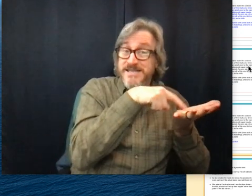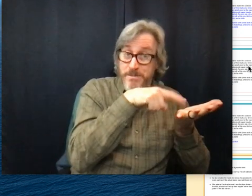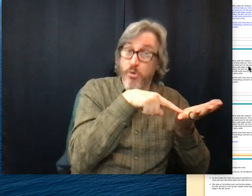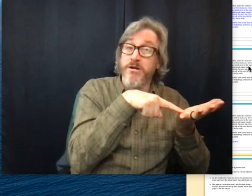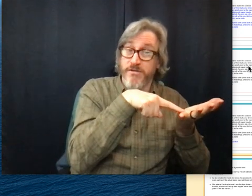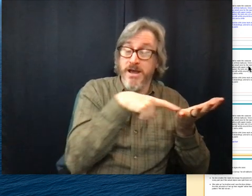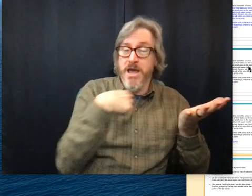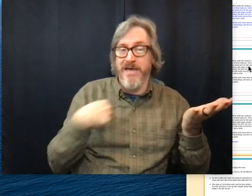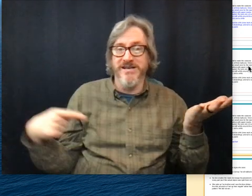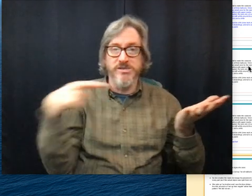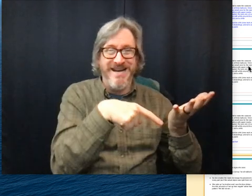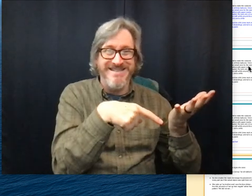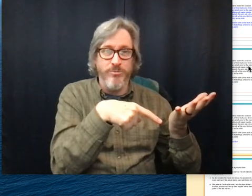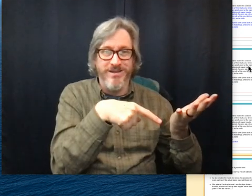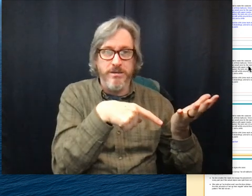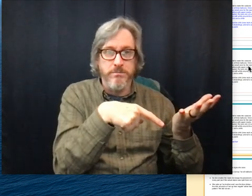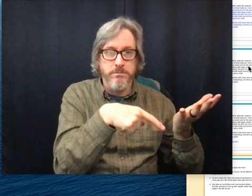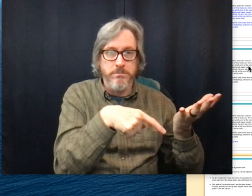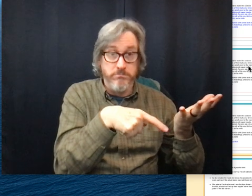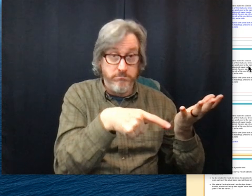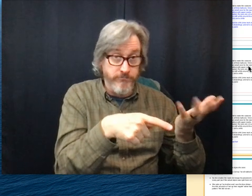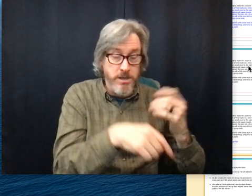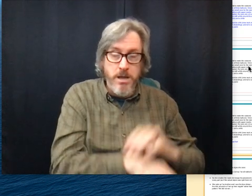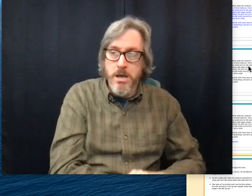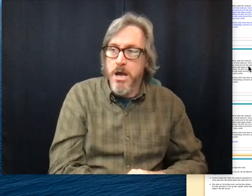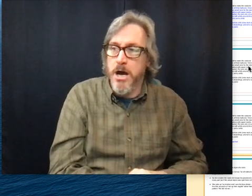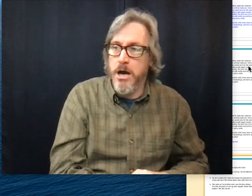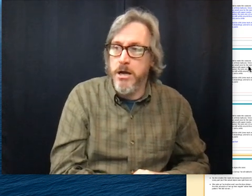this is an important thing, and this is what I did with it.